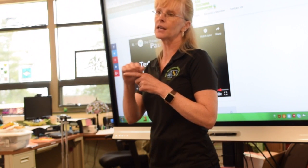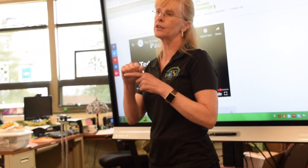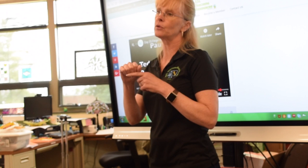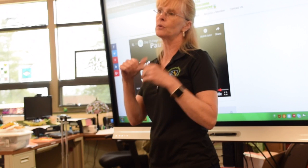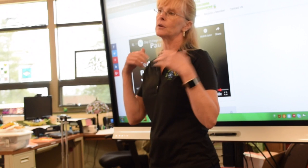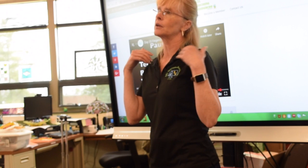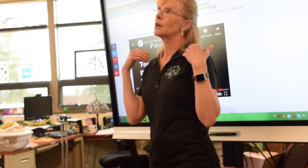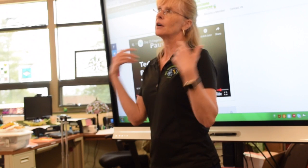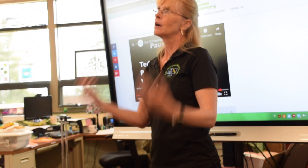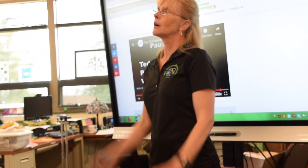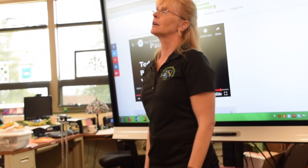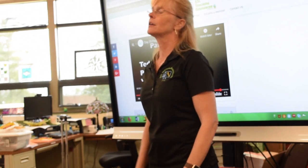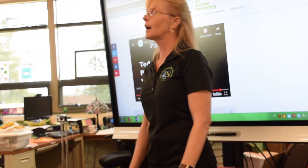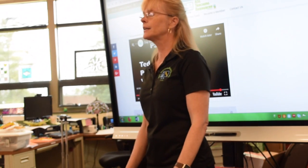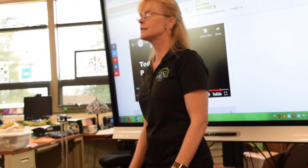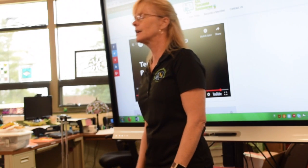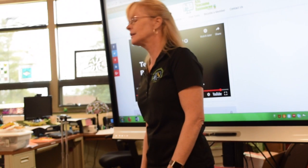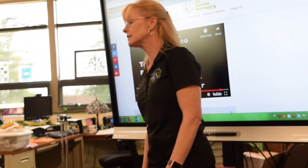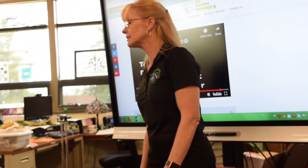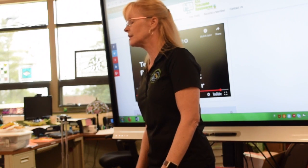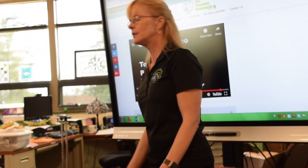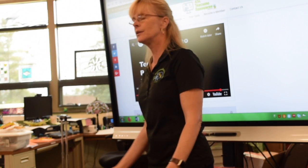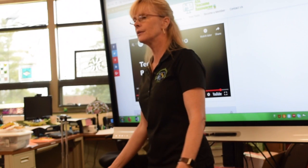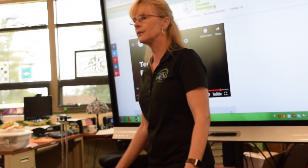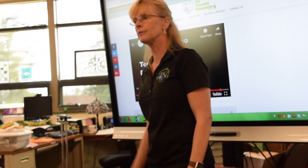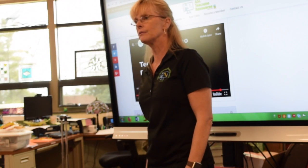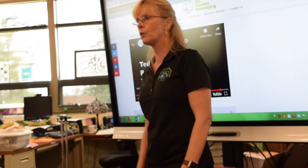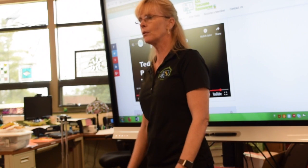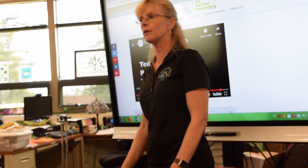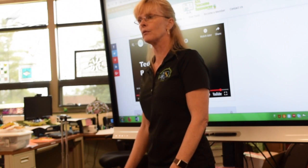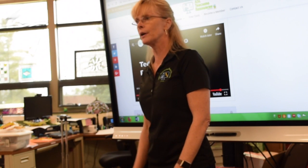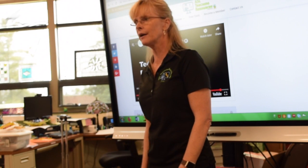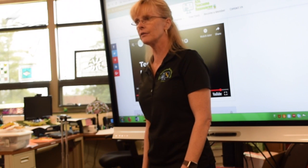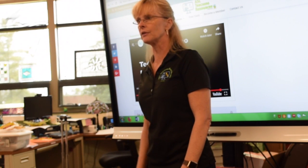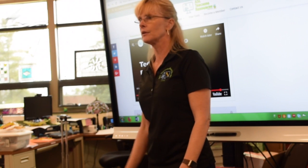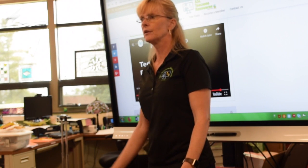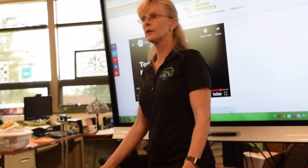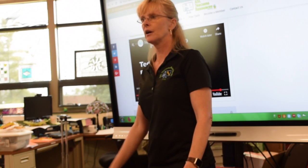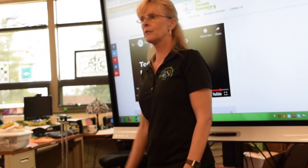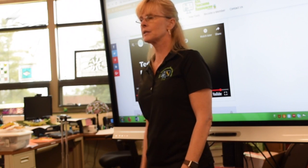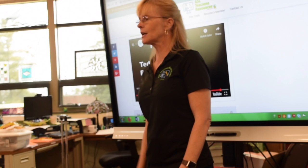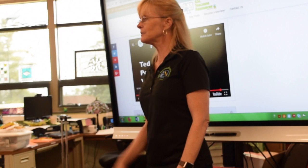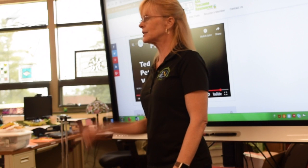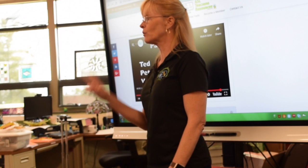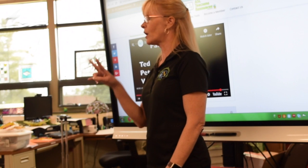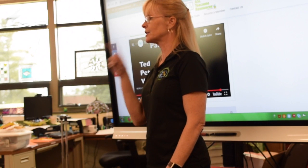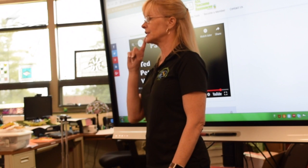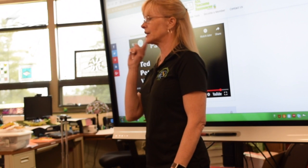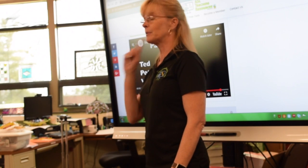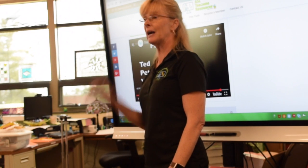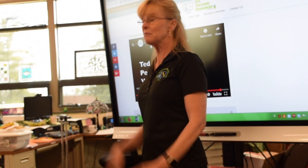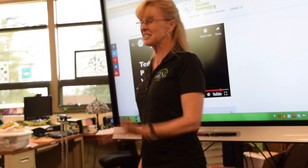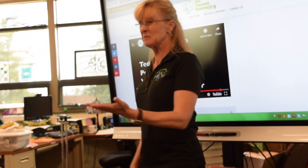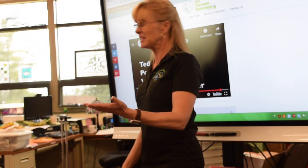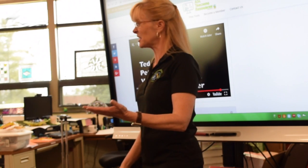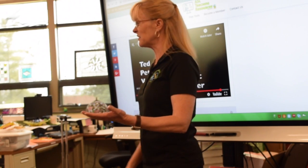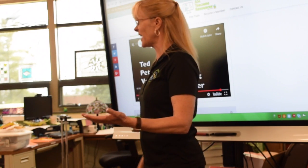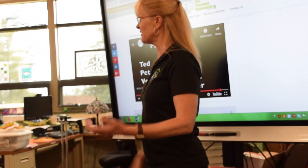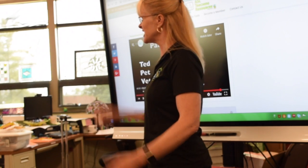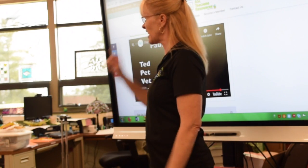you, I hate to say this, a year, more, whatever. Because I'm still watching deaf. Sometimes I'll even have a deaf